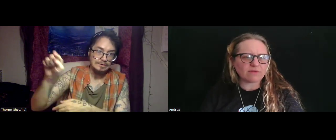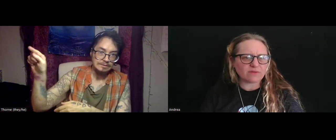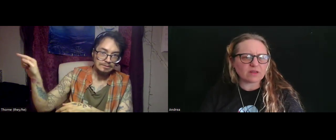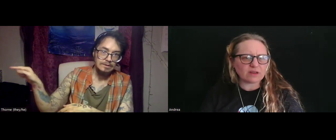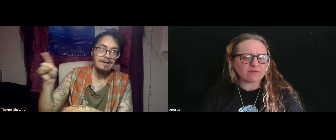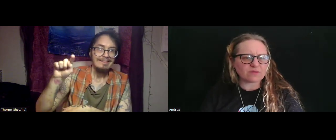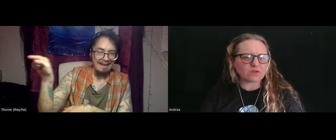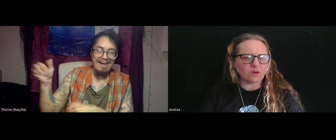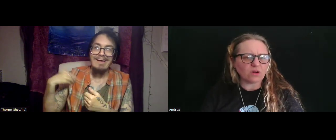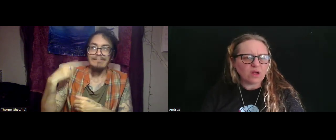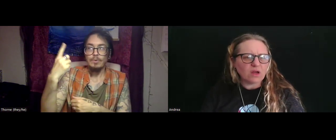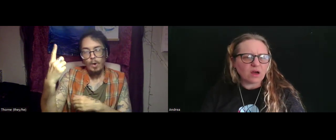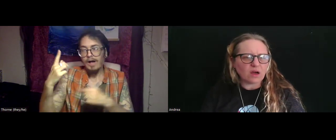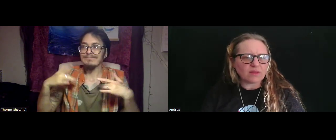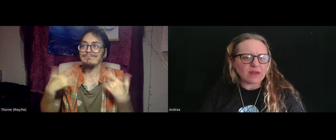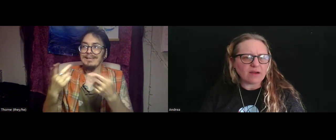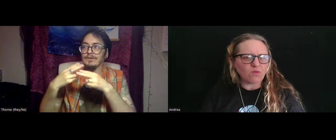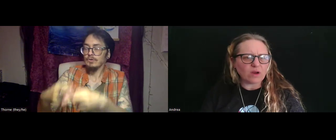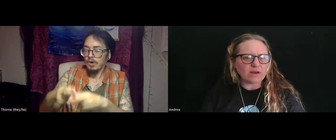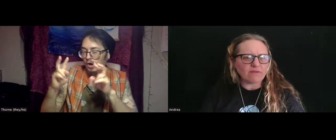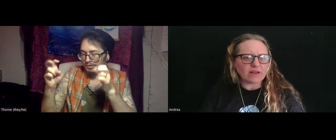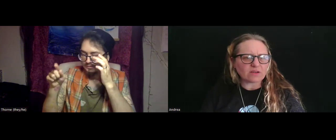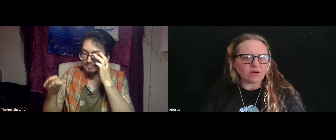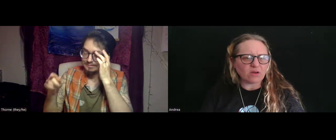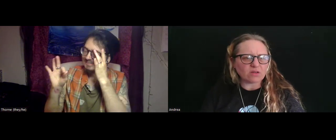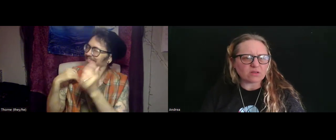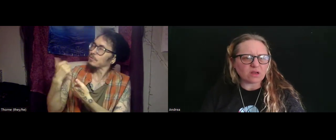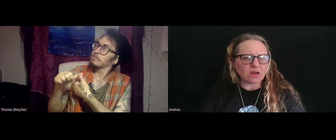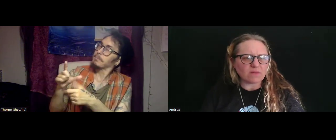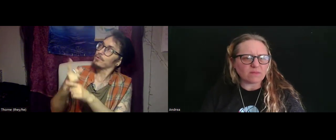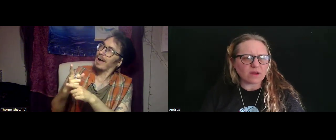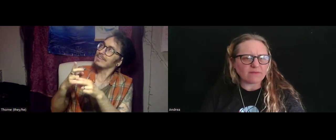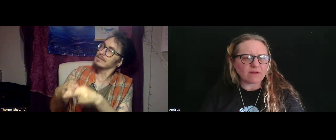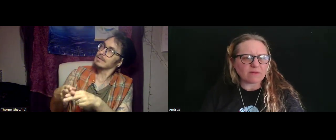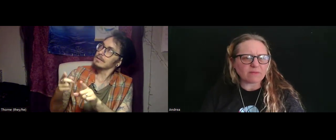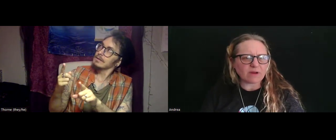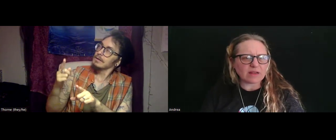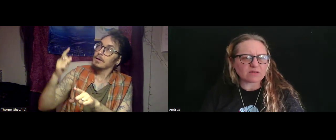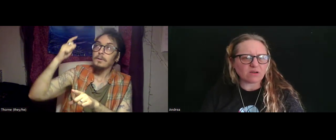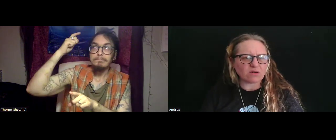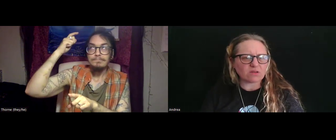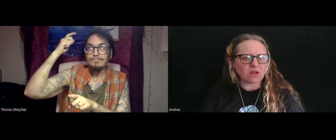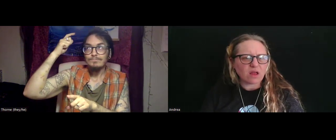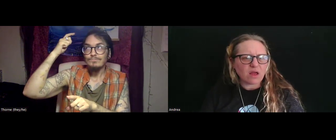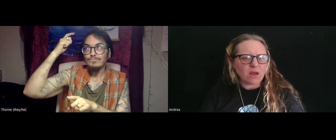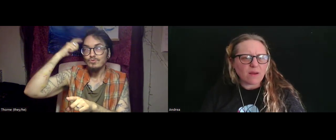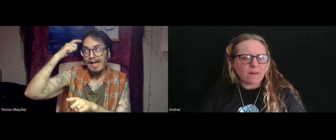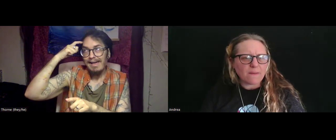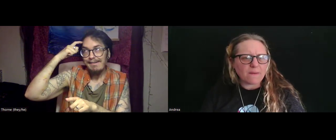in the deaf school, they have one event called if I remember right, it's called